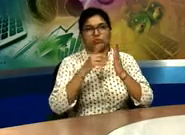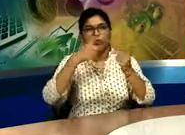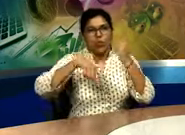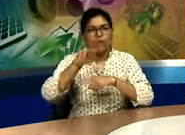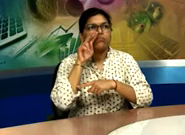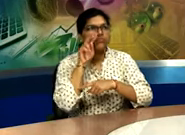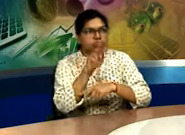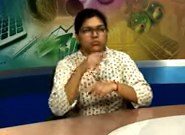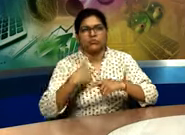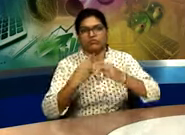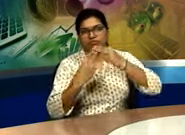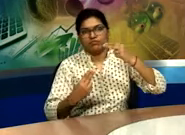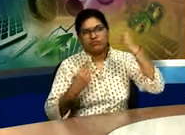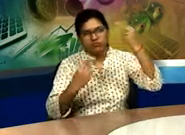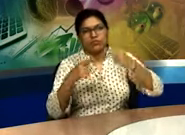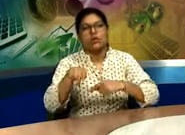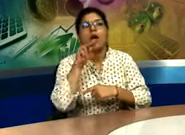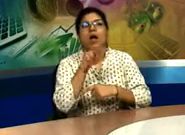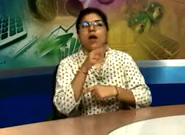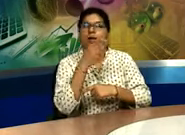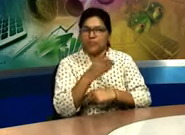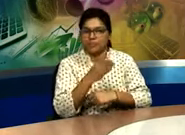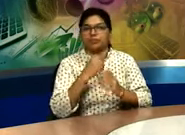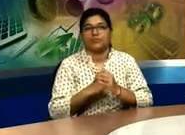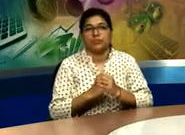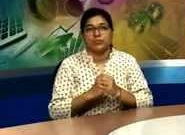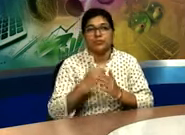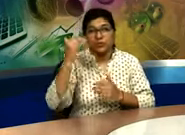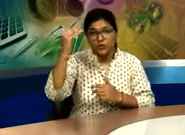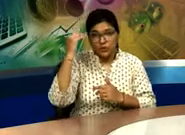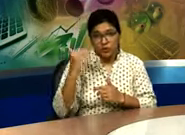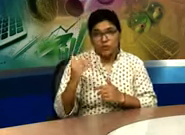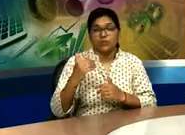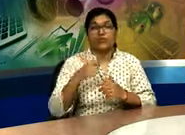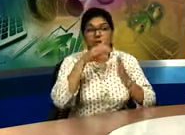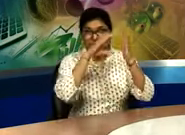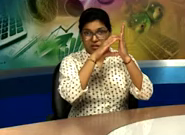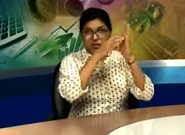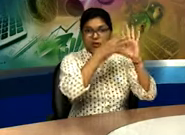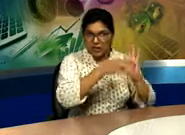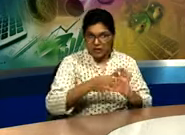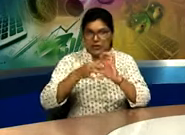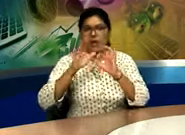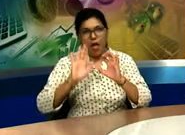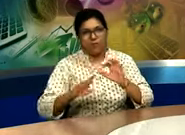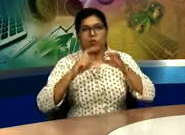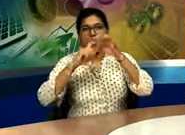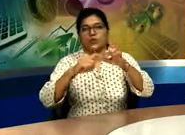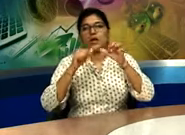In this lesson, we have comprehension passages. So at the end of the lesson, you will be able to